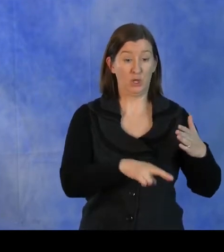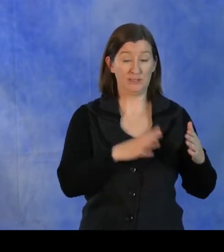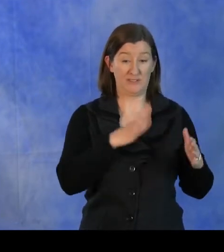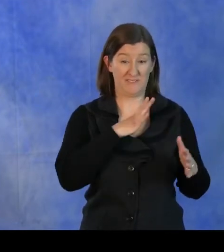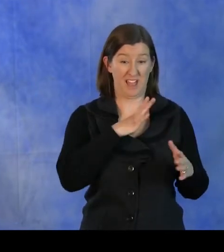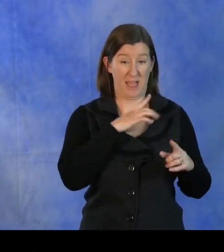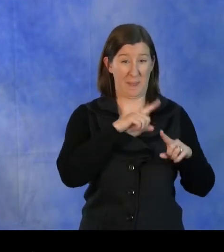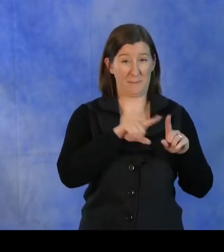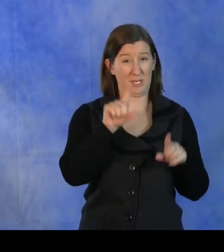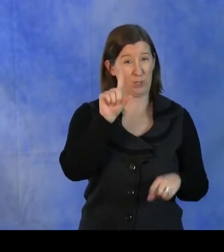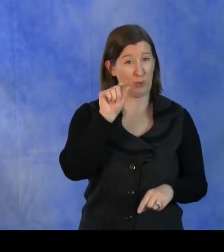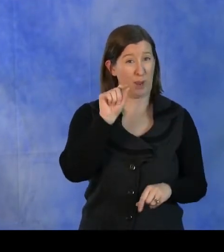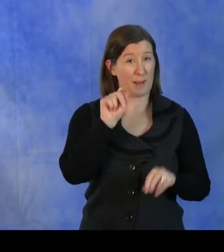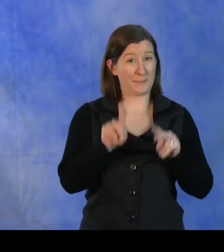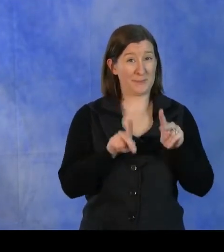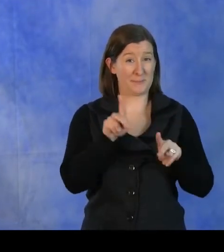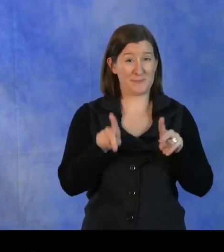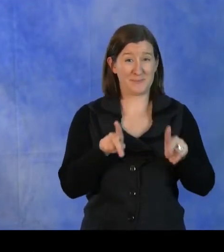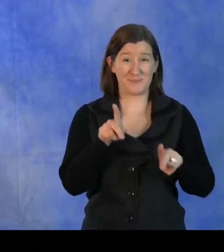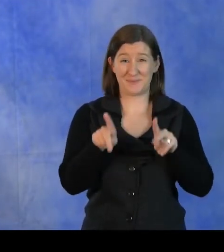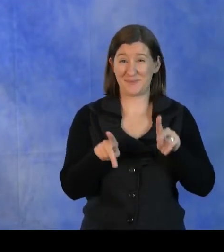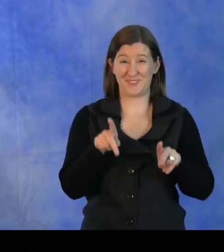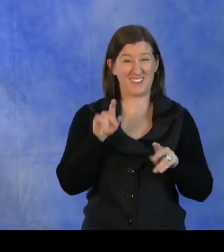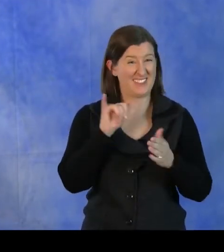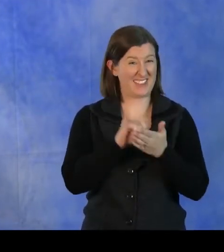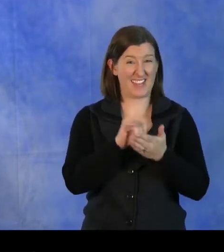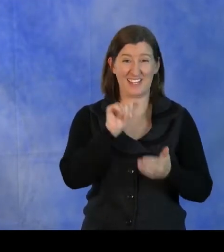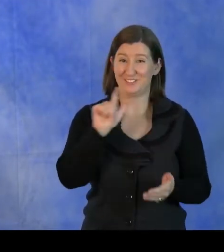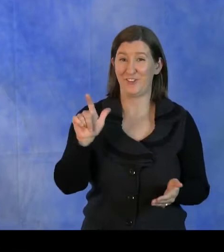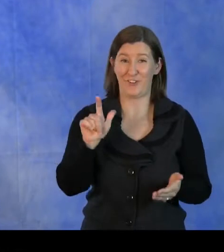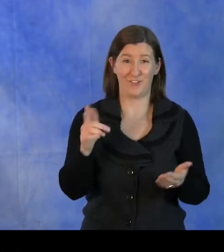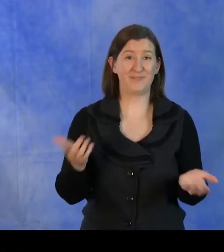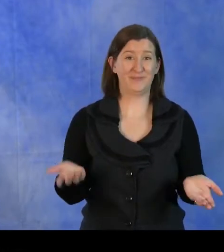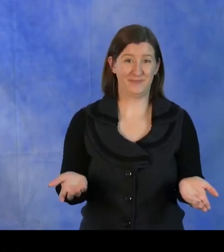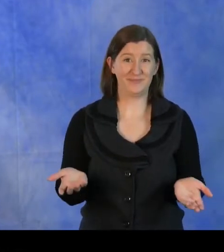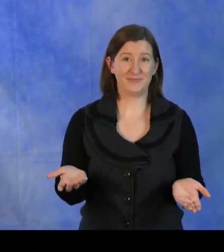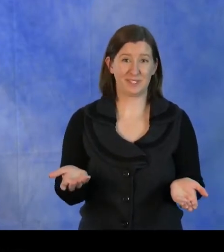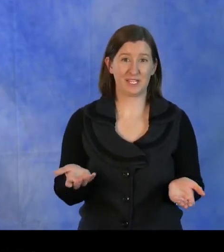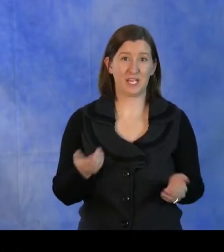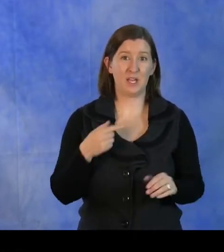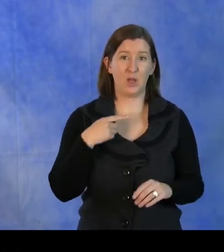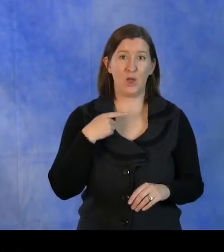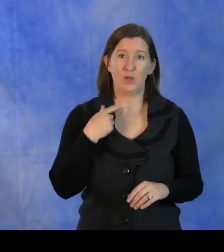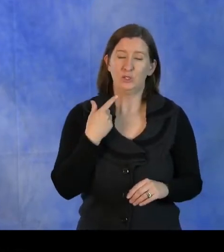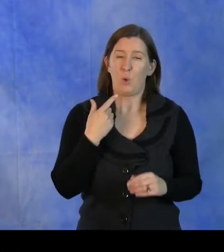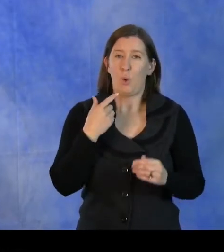And so the results, of those 20 people will just be for that